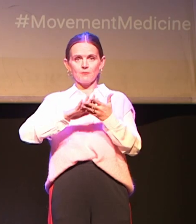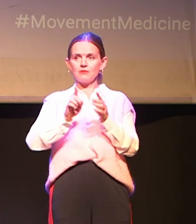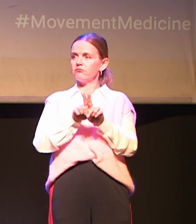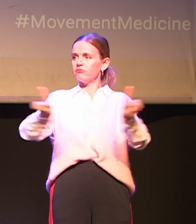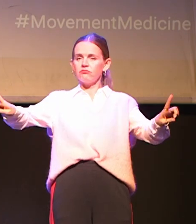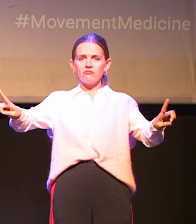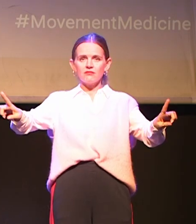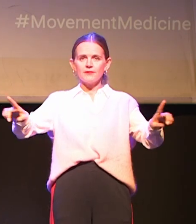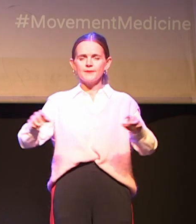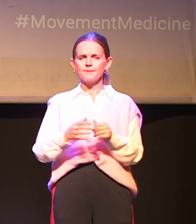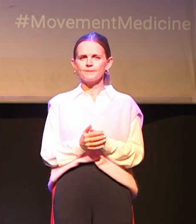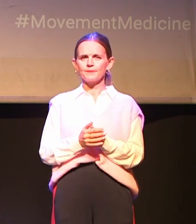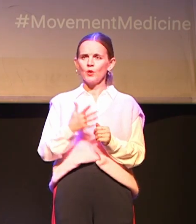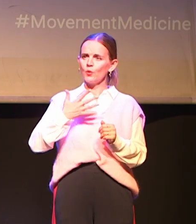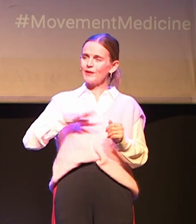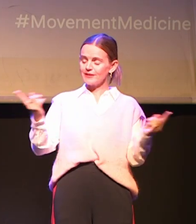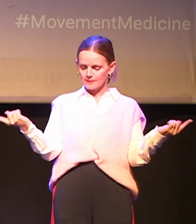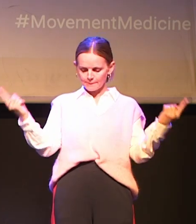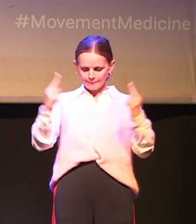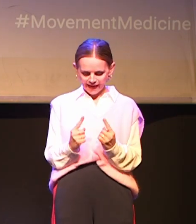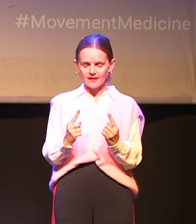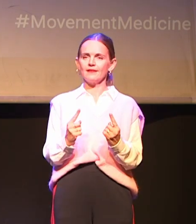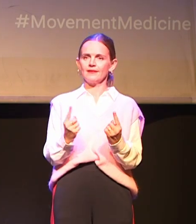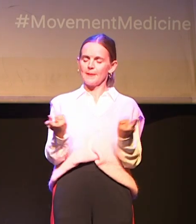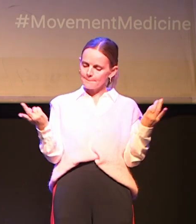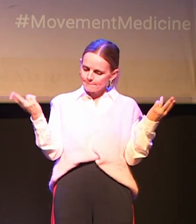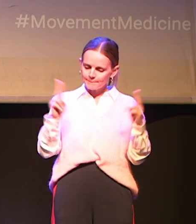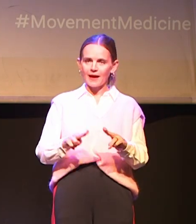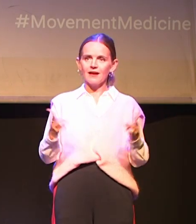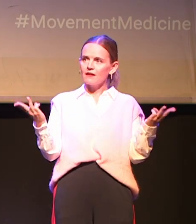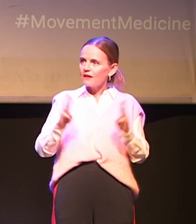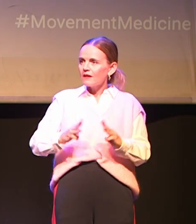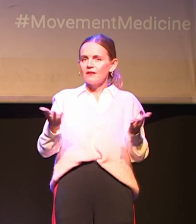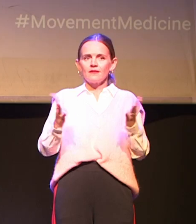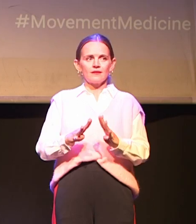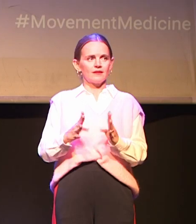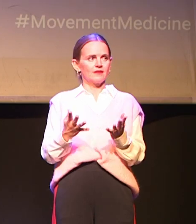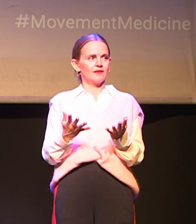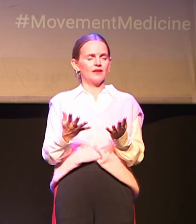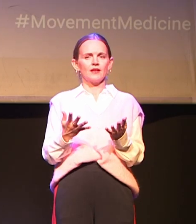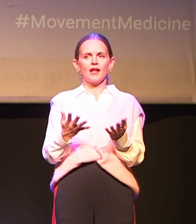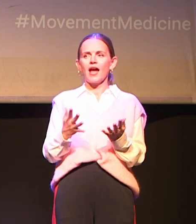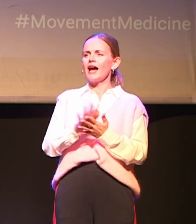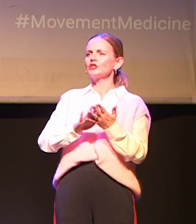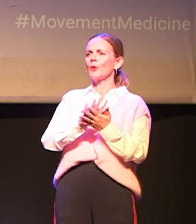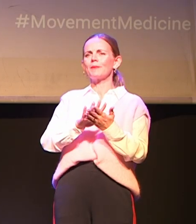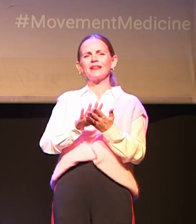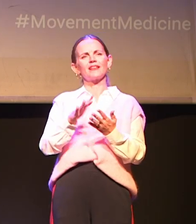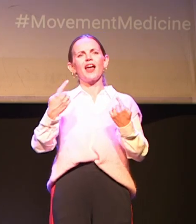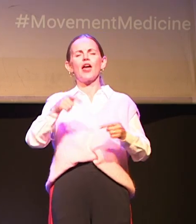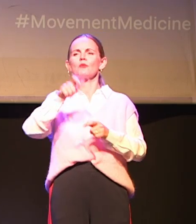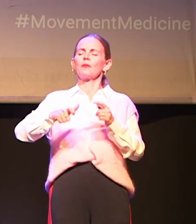invitation is, can we keep getting back in the room? And I'm not saying that we should do that in ways where we allowed people to ride roughshod over